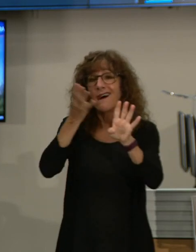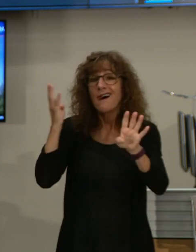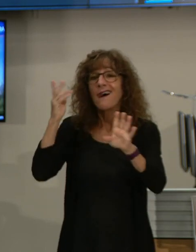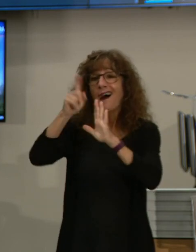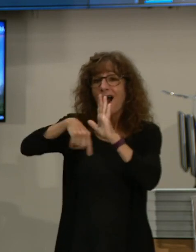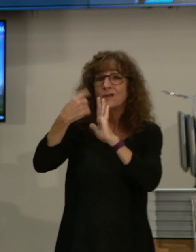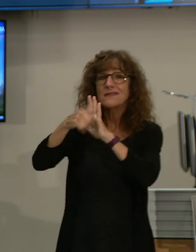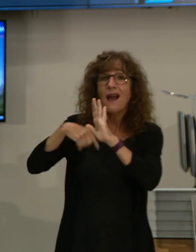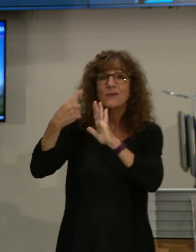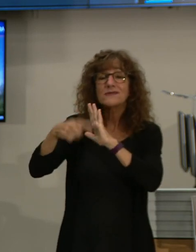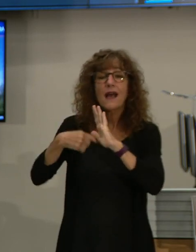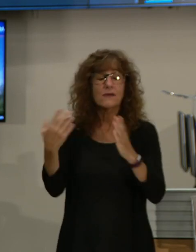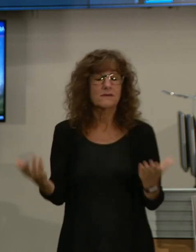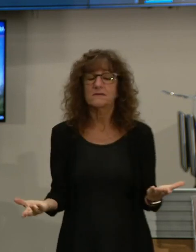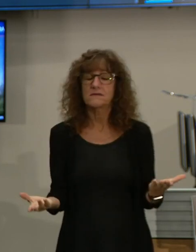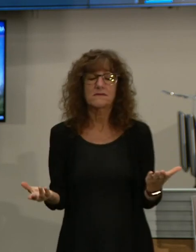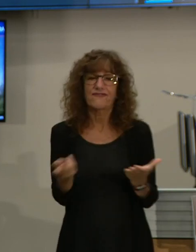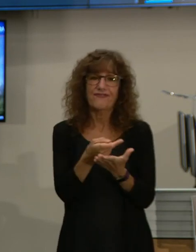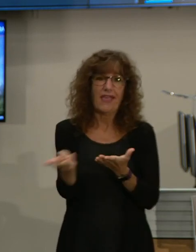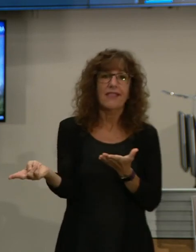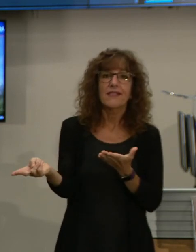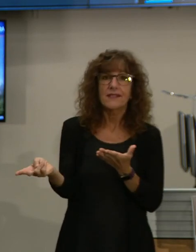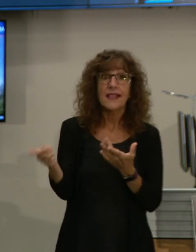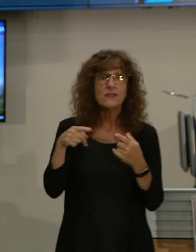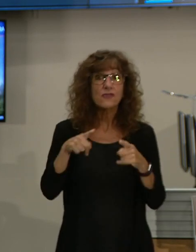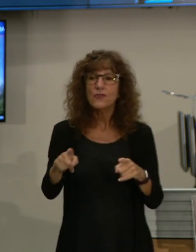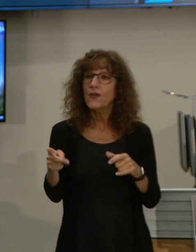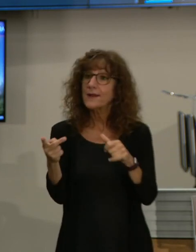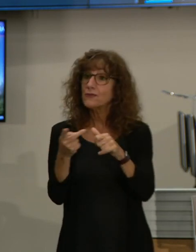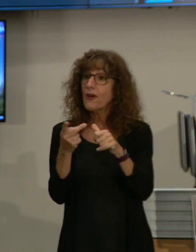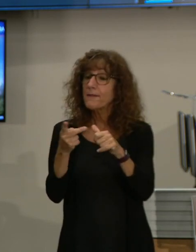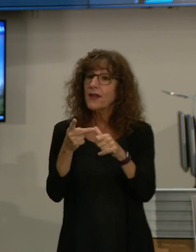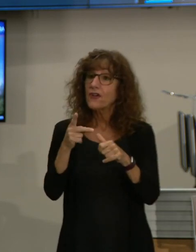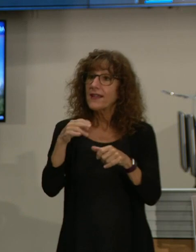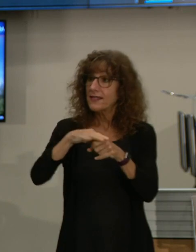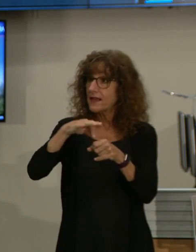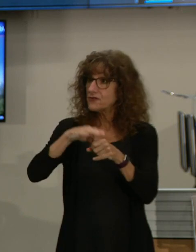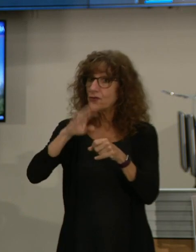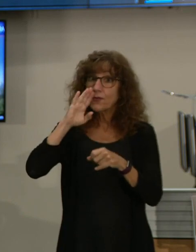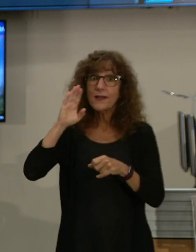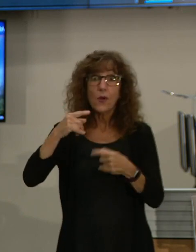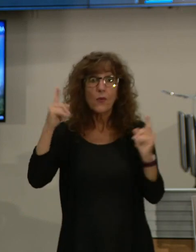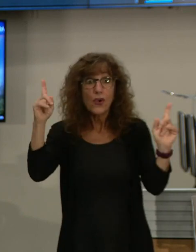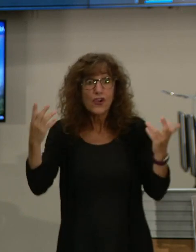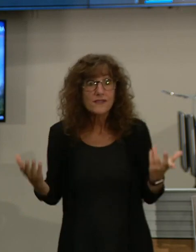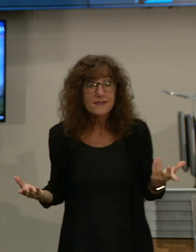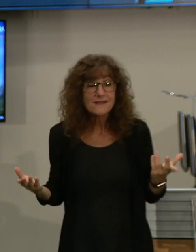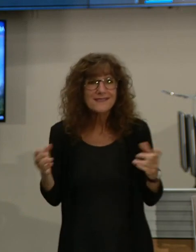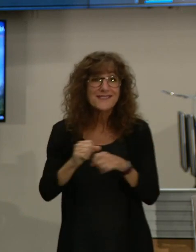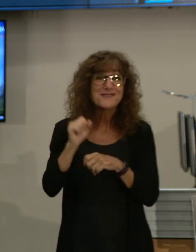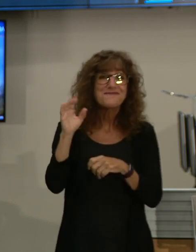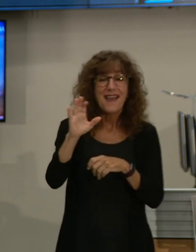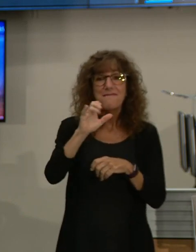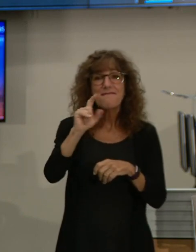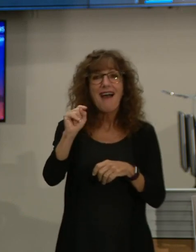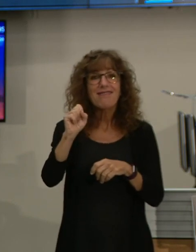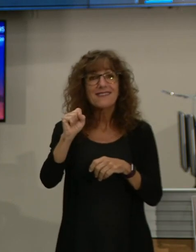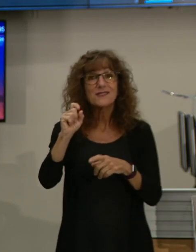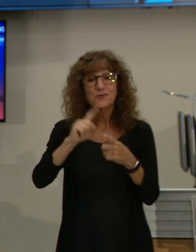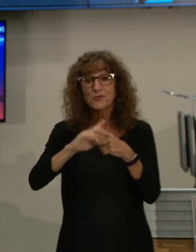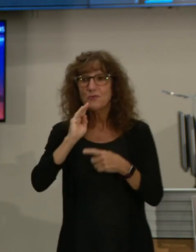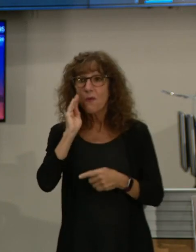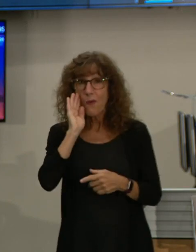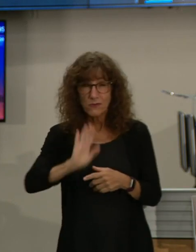and hours and hours. It just didn't work. And so during our primary election, what we know is that it works. To mail those ballots into the